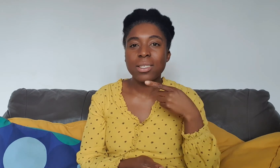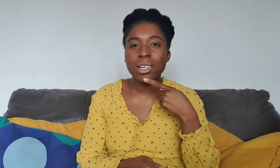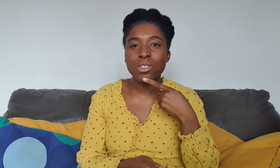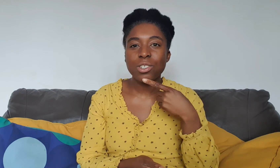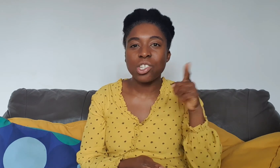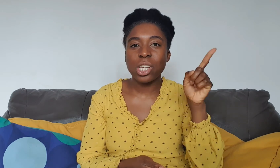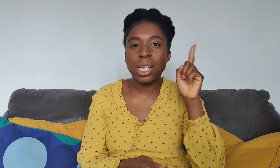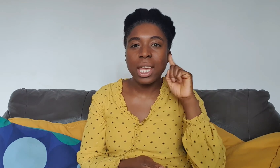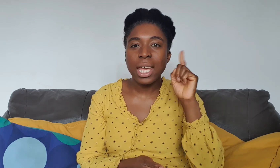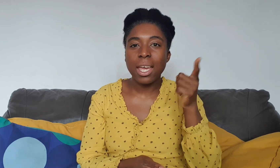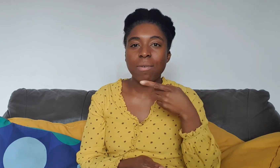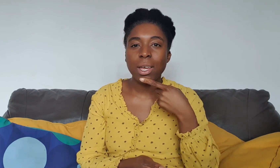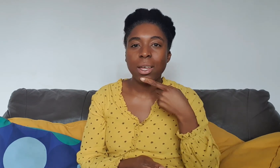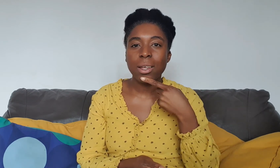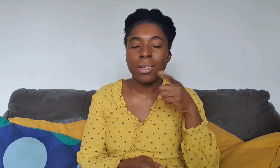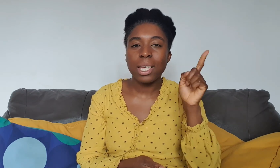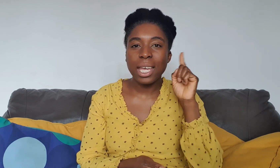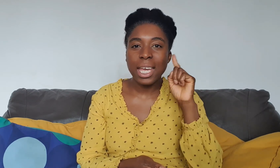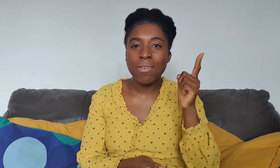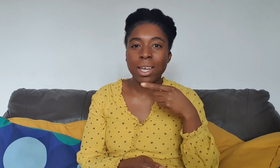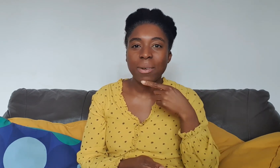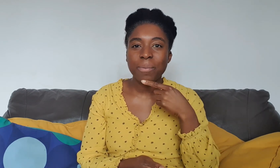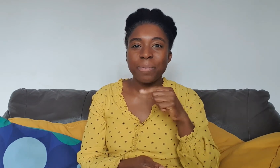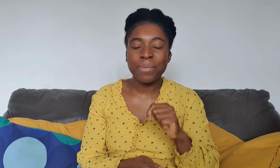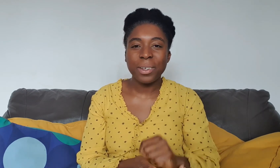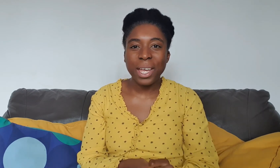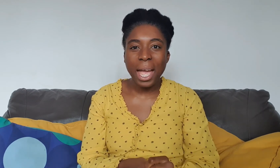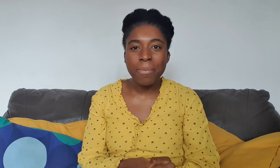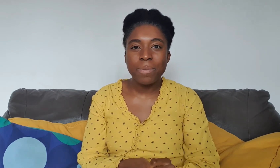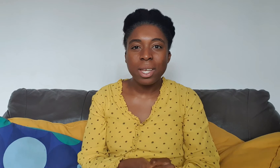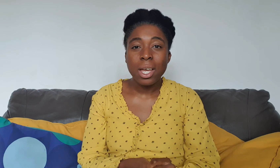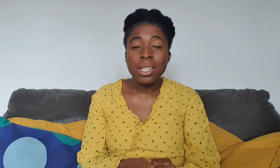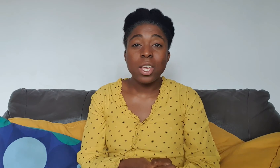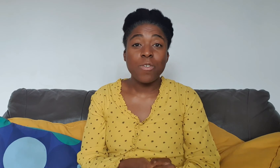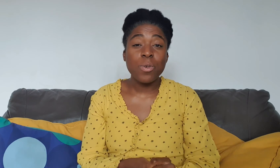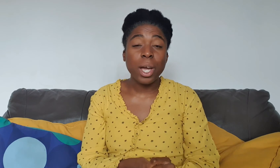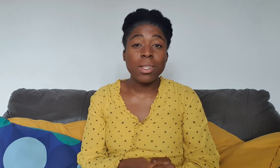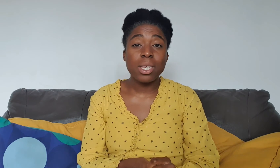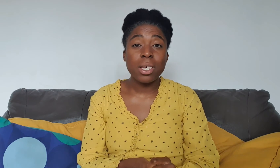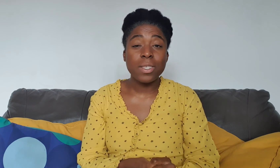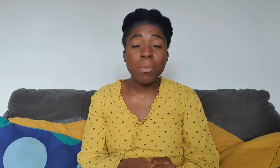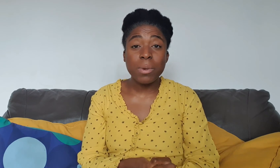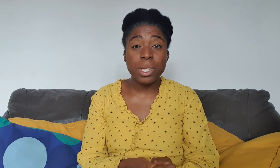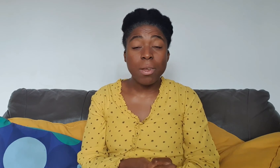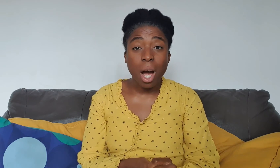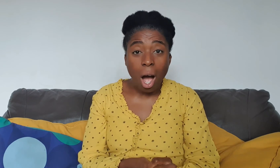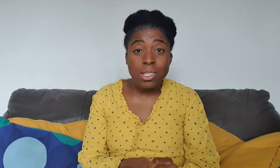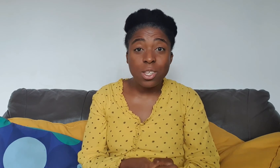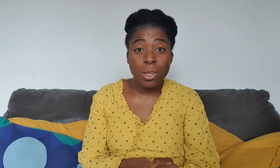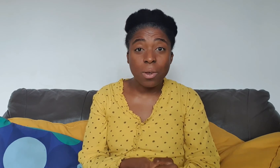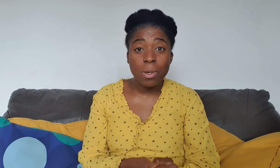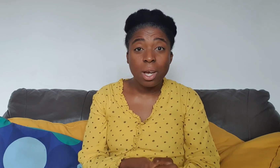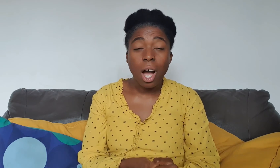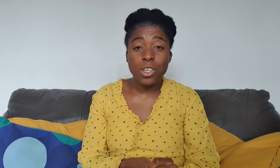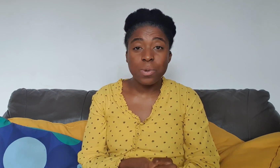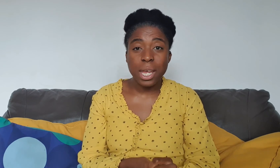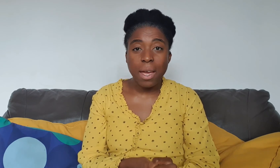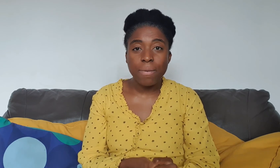touch your chin, hearing. Hearing. Okay? So if somebody was going to ask you, are you deaf?